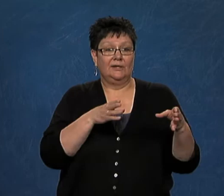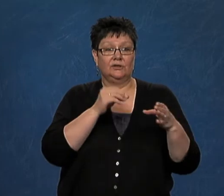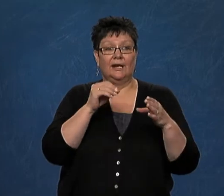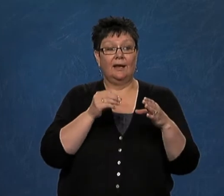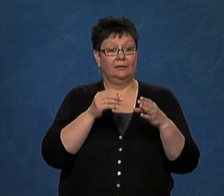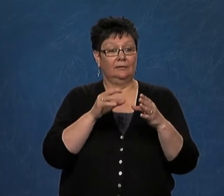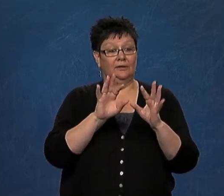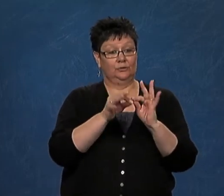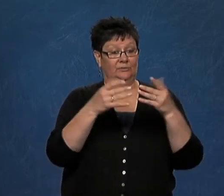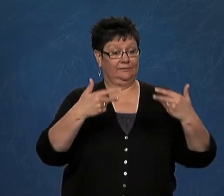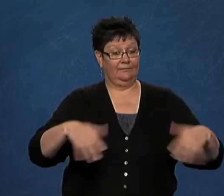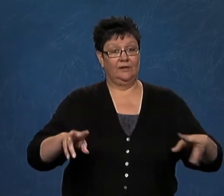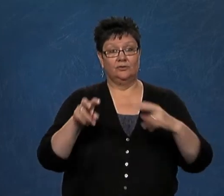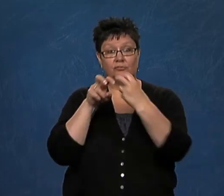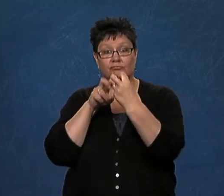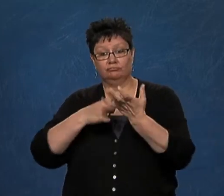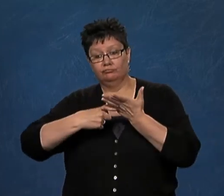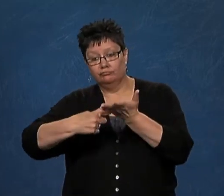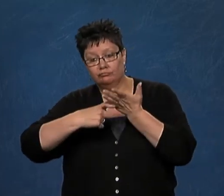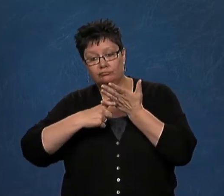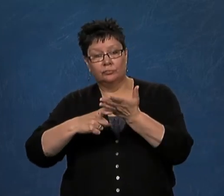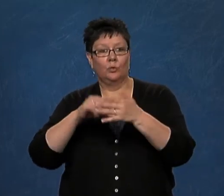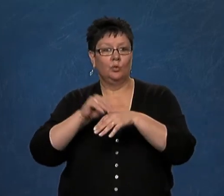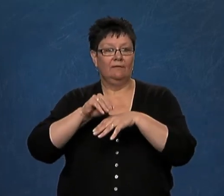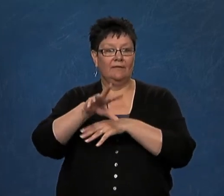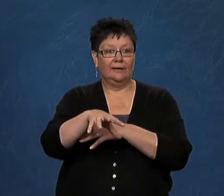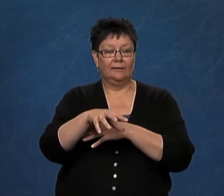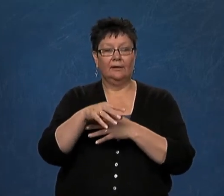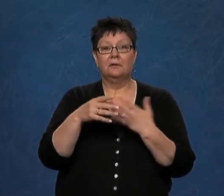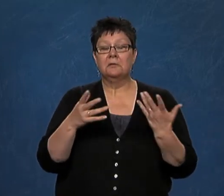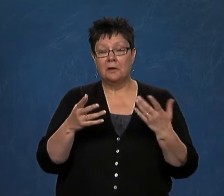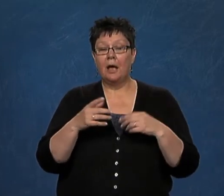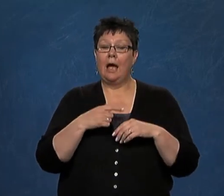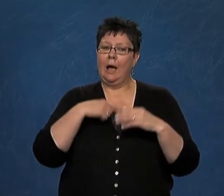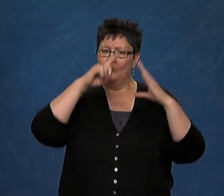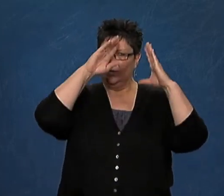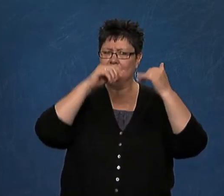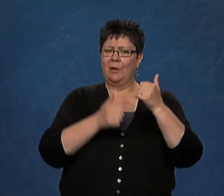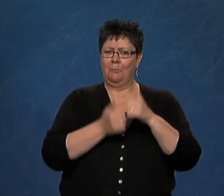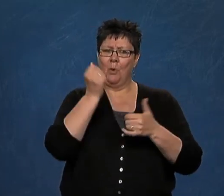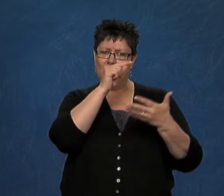And in terms of prepping and talking with the client,